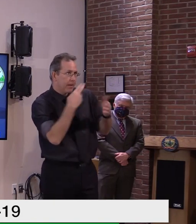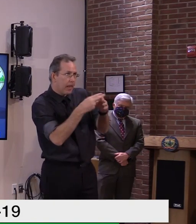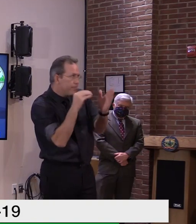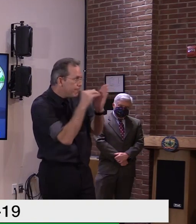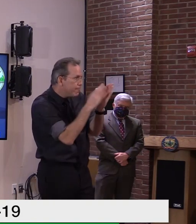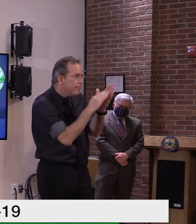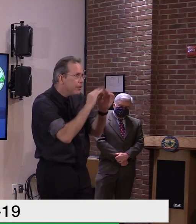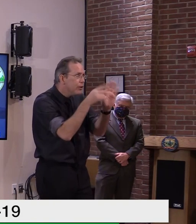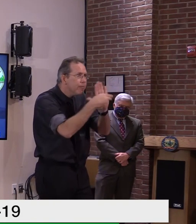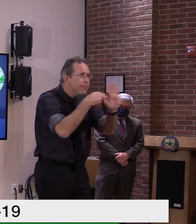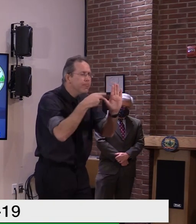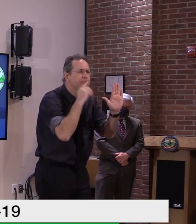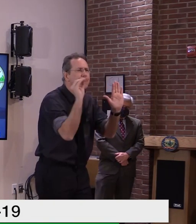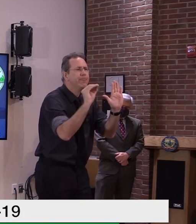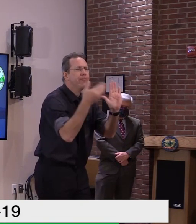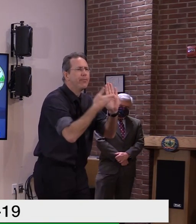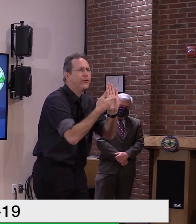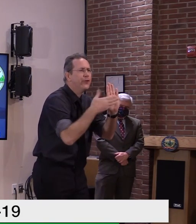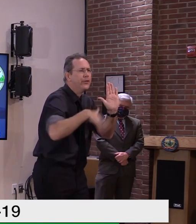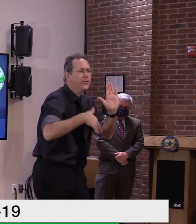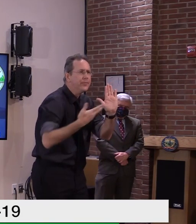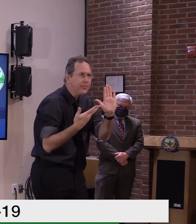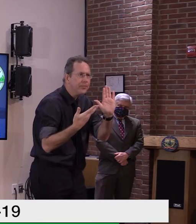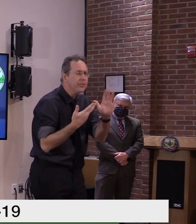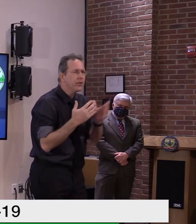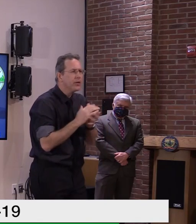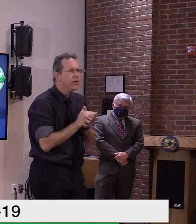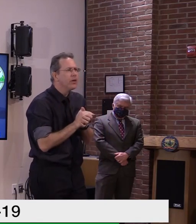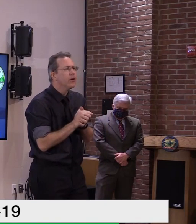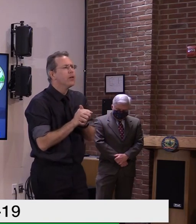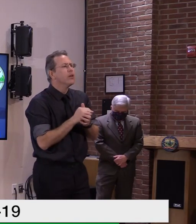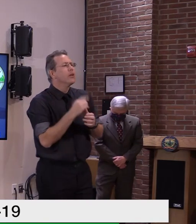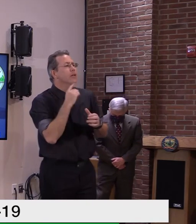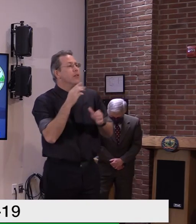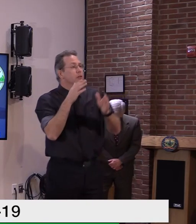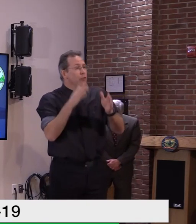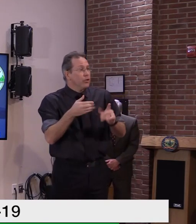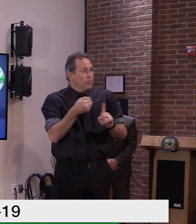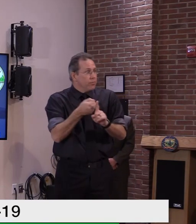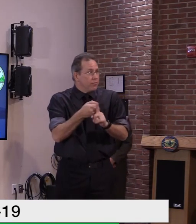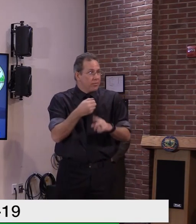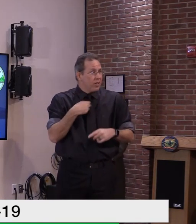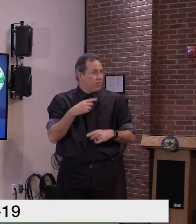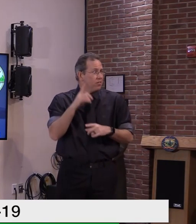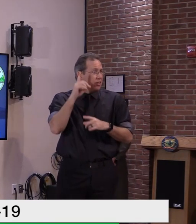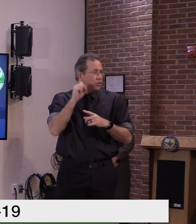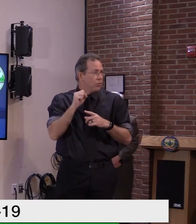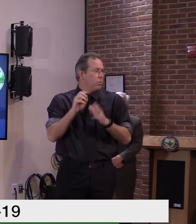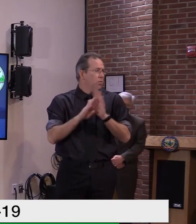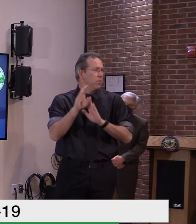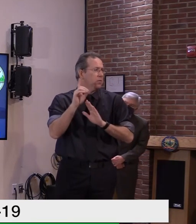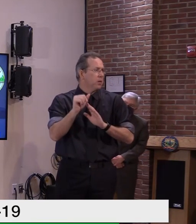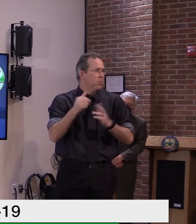be aspects of the condition in an individual with Down syndrome that put them on that list.